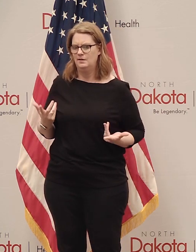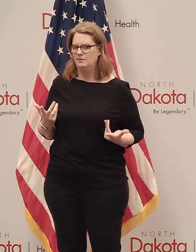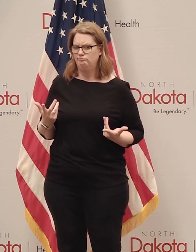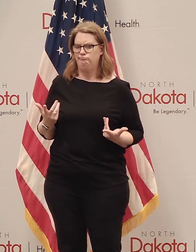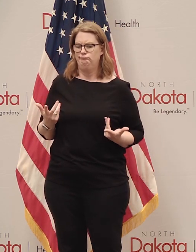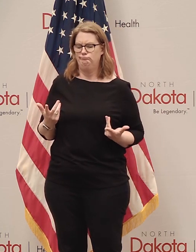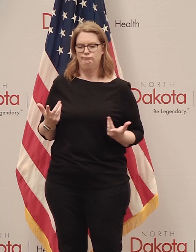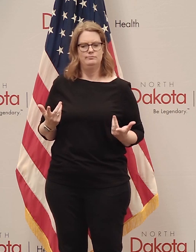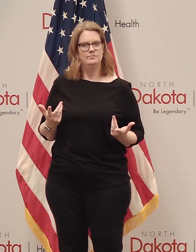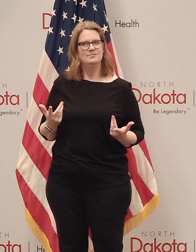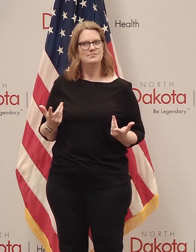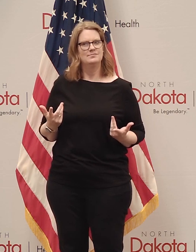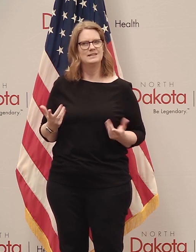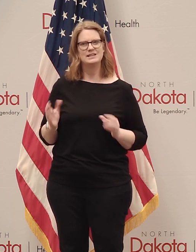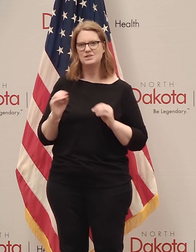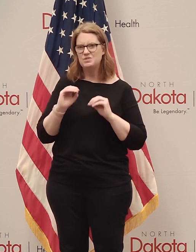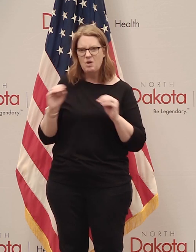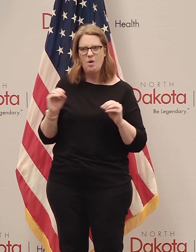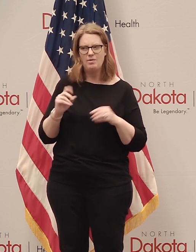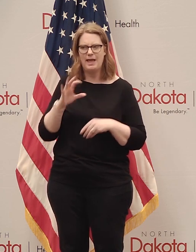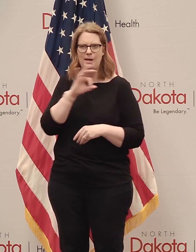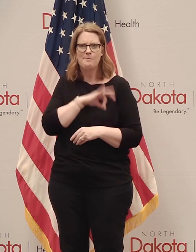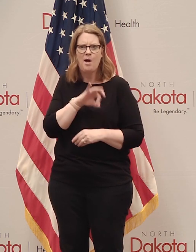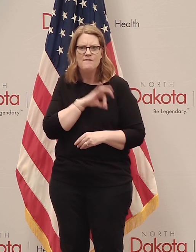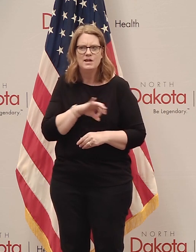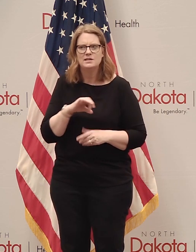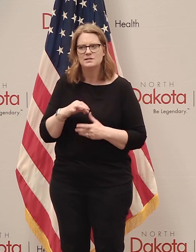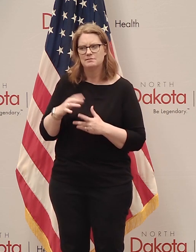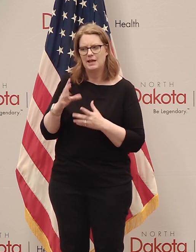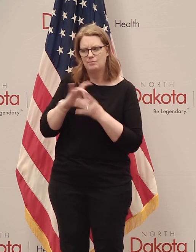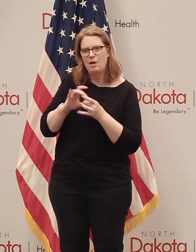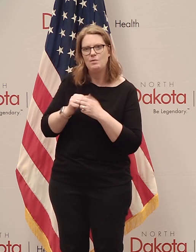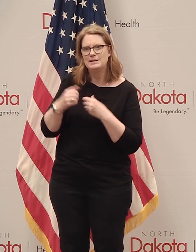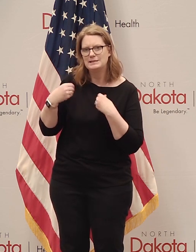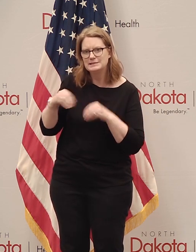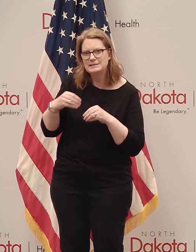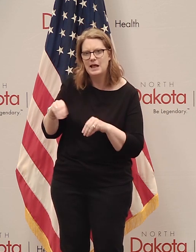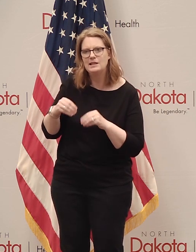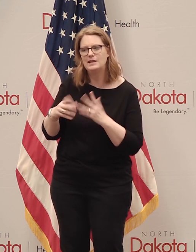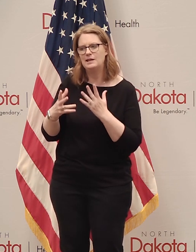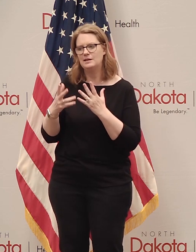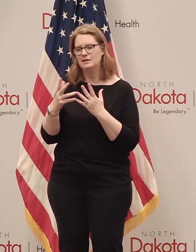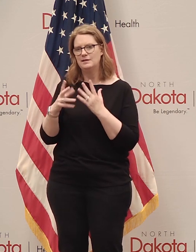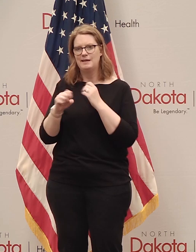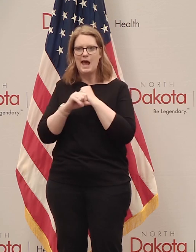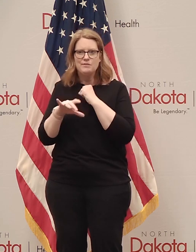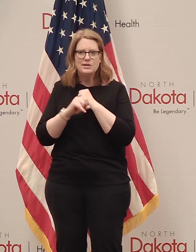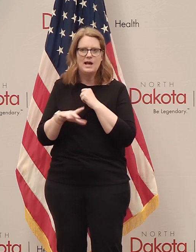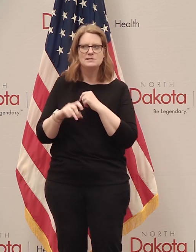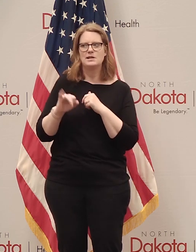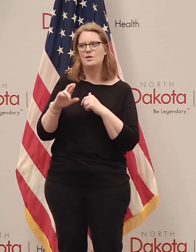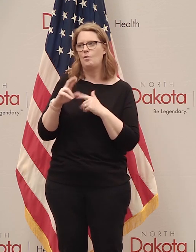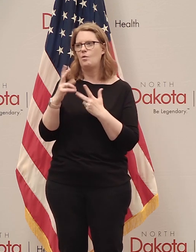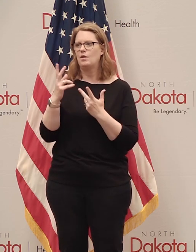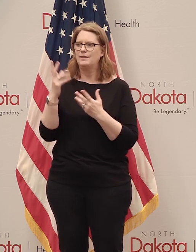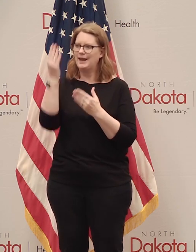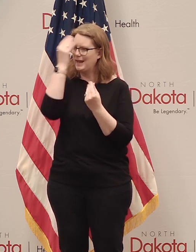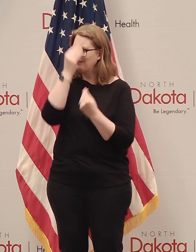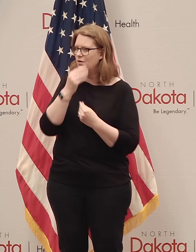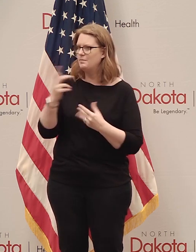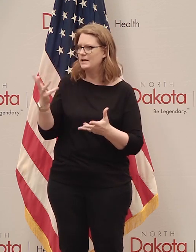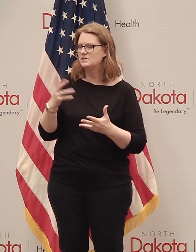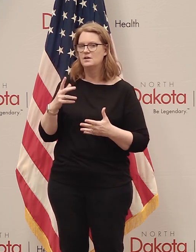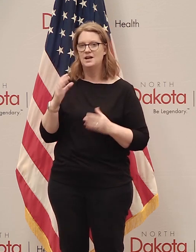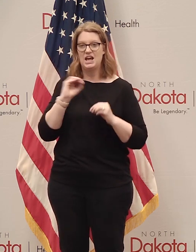no commercial profit model about selling advertising or sharing information with advertisers and has no